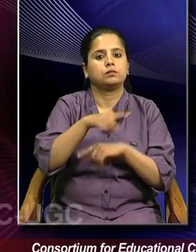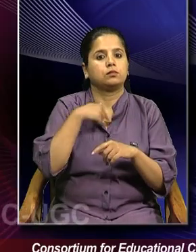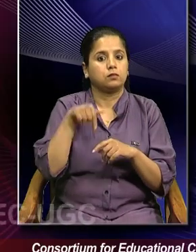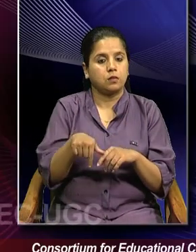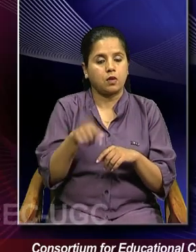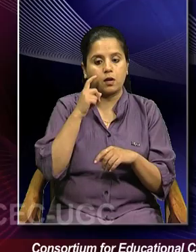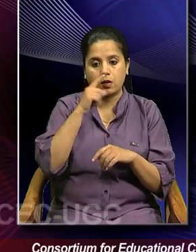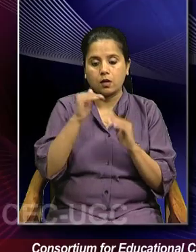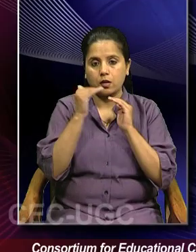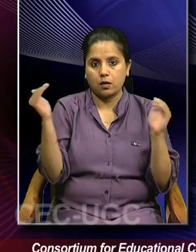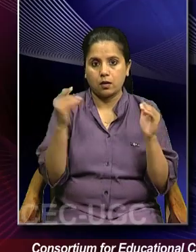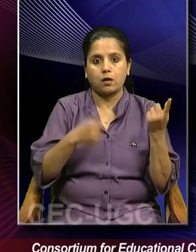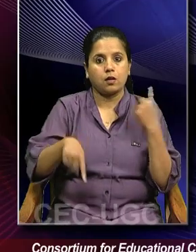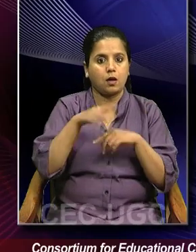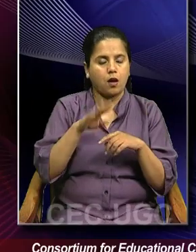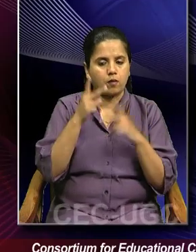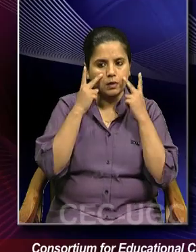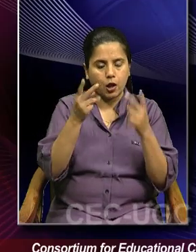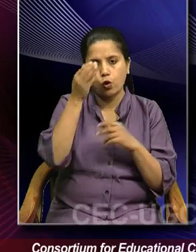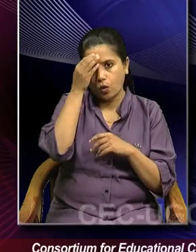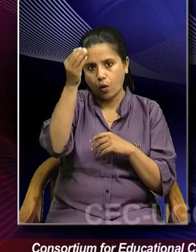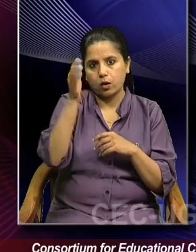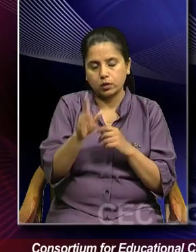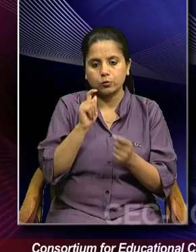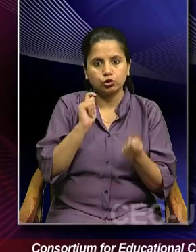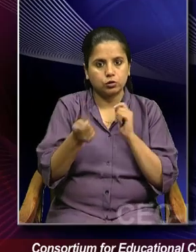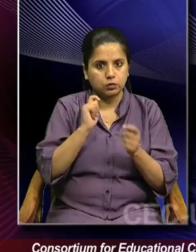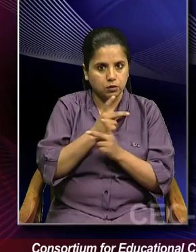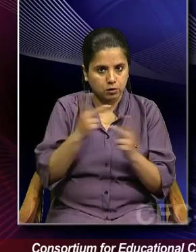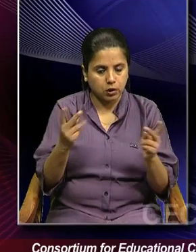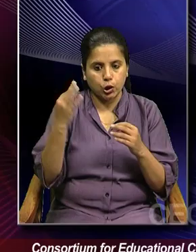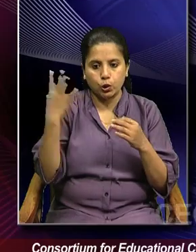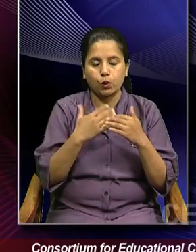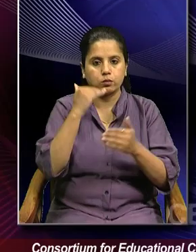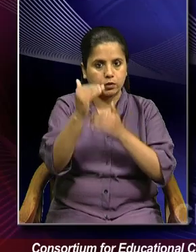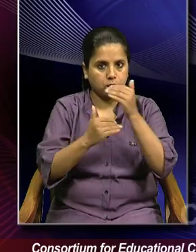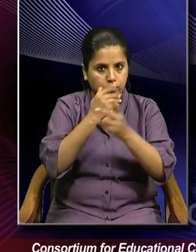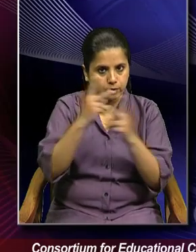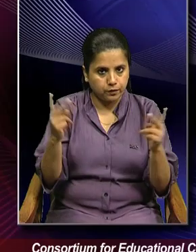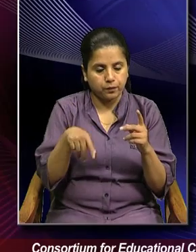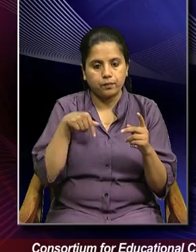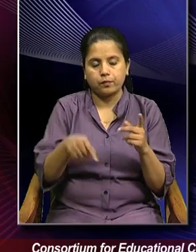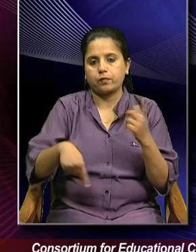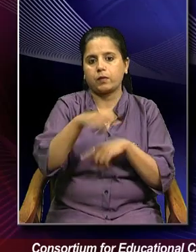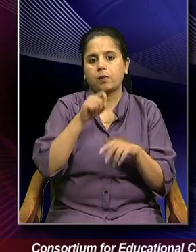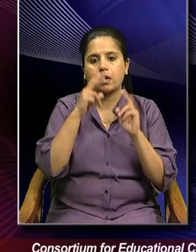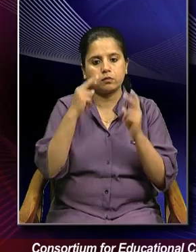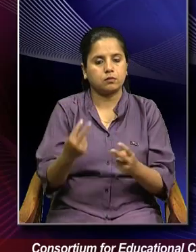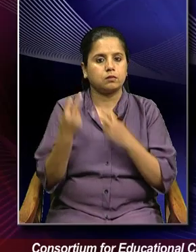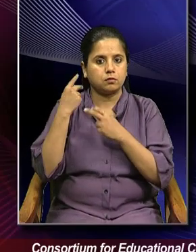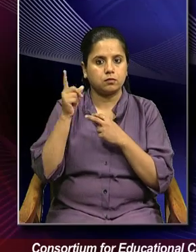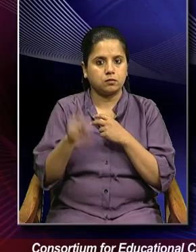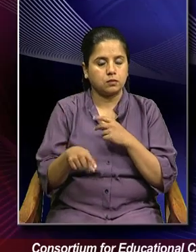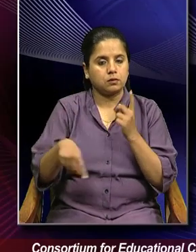equality has witnessed, the concept has witnessed changes, new developments, and we shall reflect on